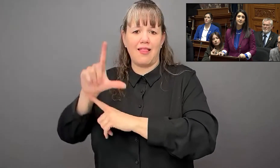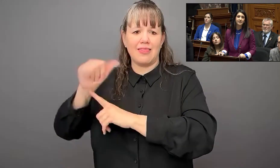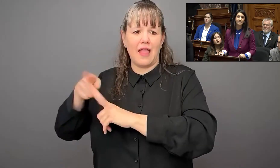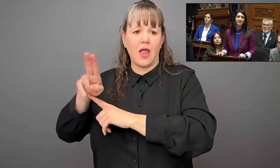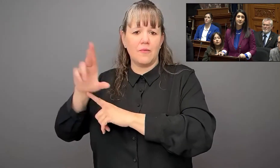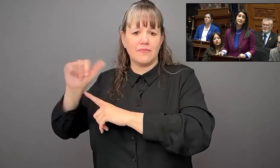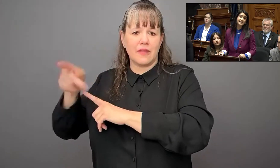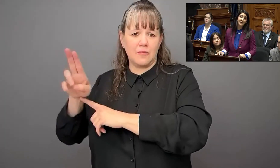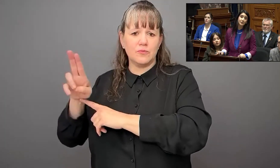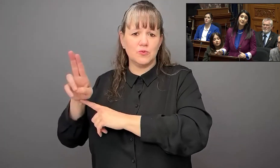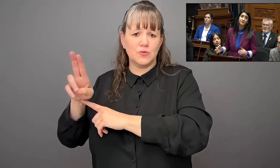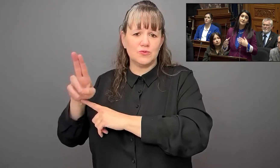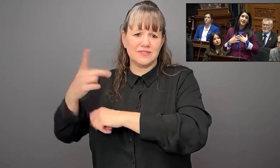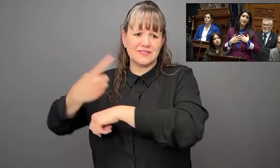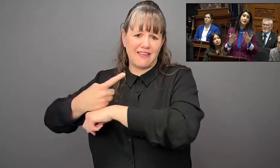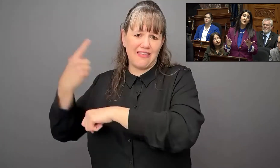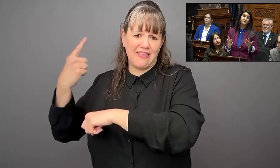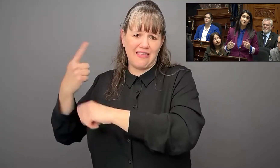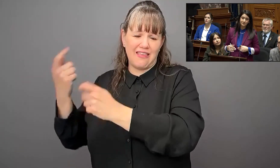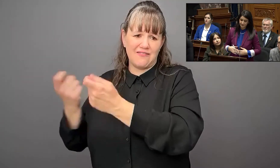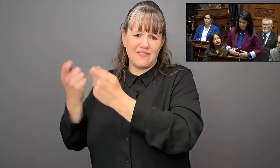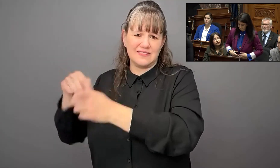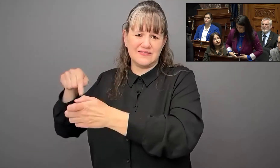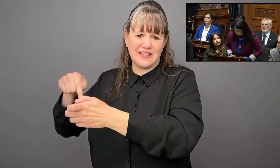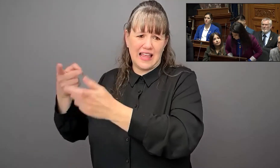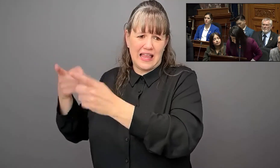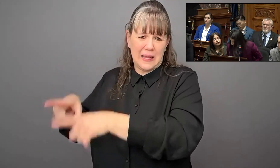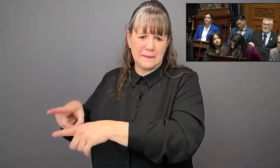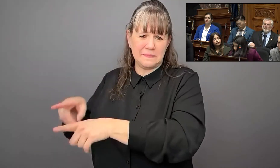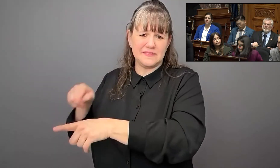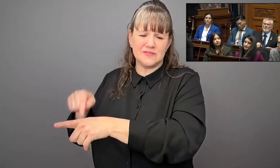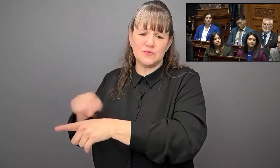Filipino community, we stand with you and we love you.